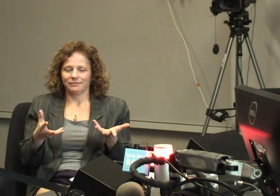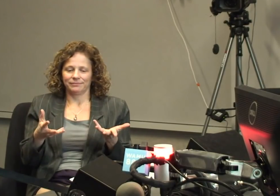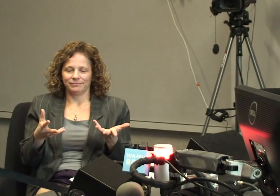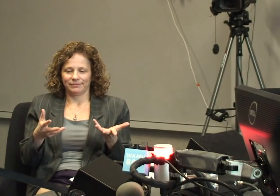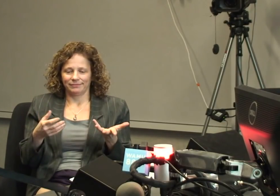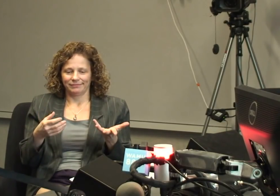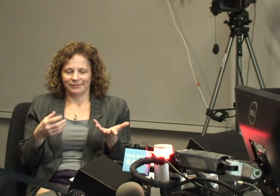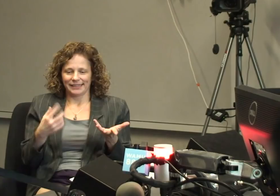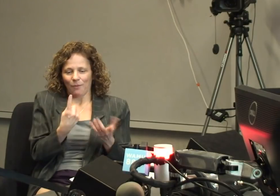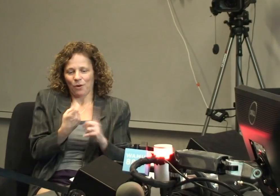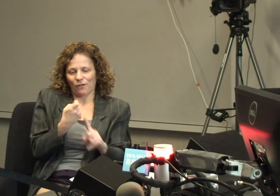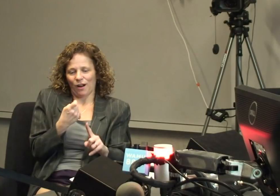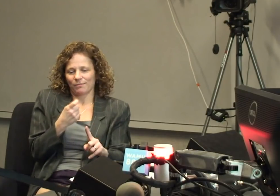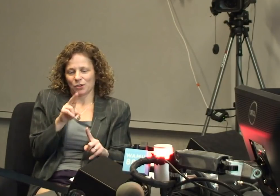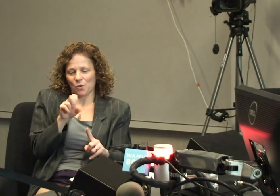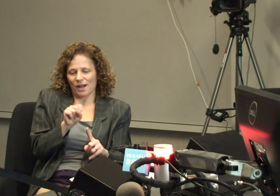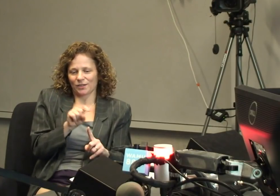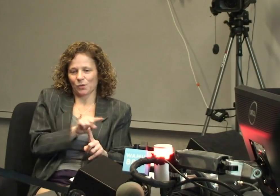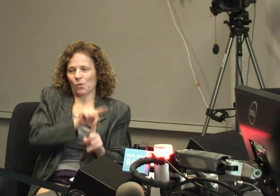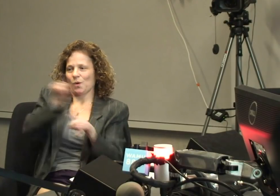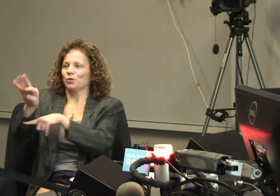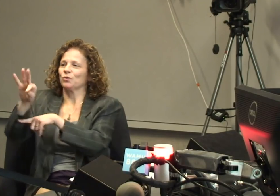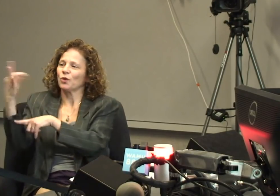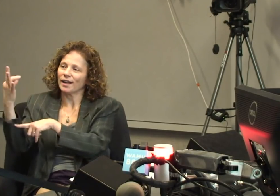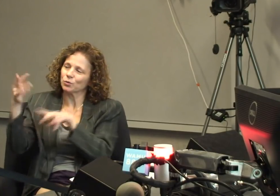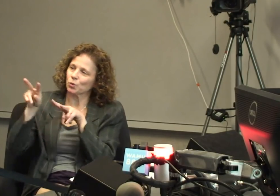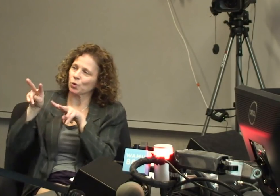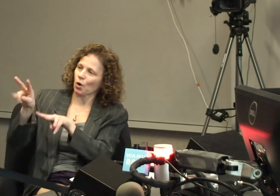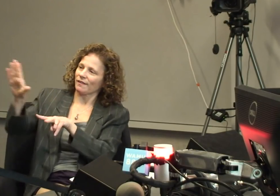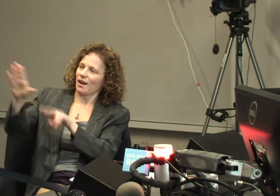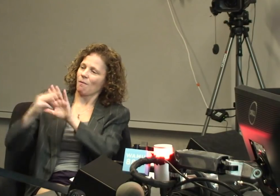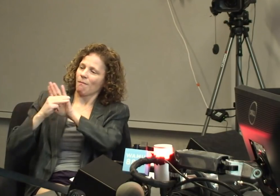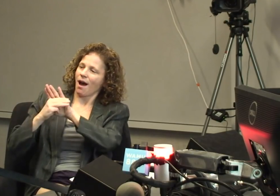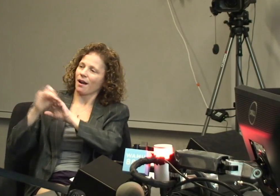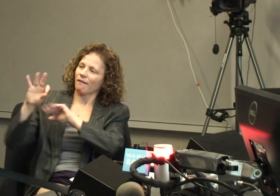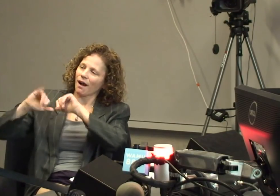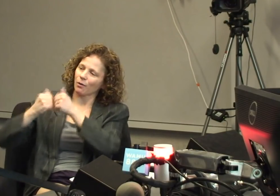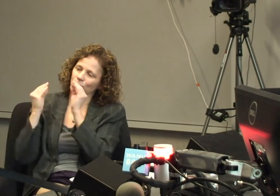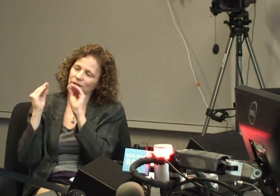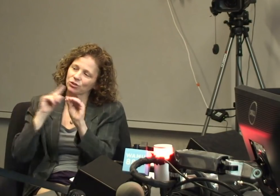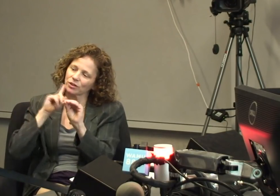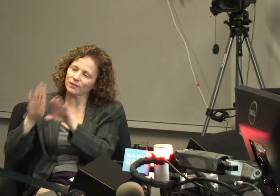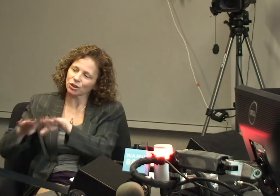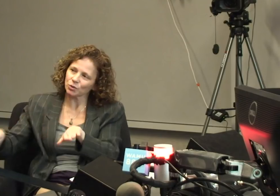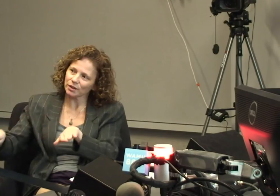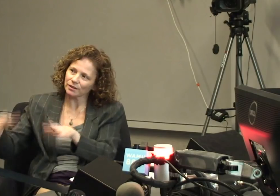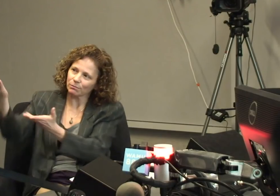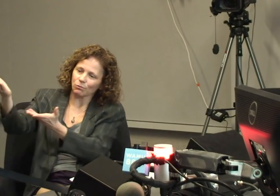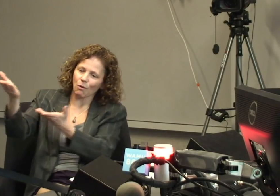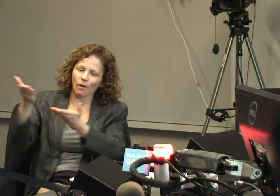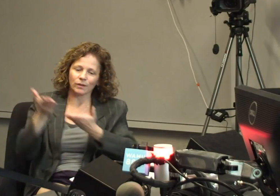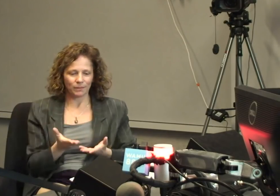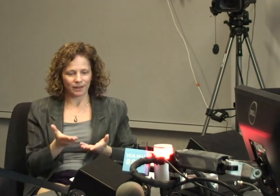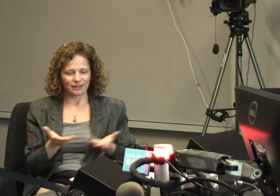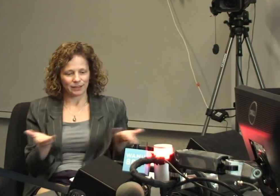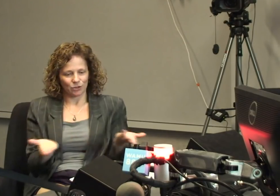United States here, someone from the United States actually traveled to France and was able to understand their model of teaching deaf children